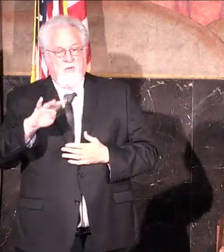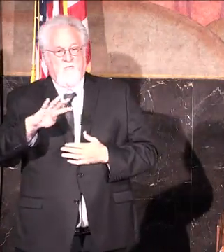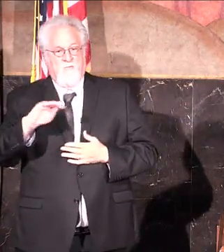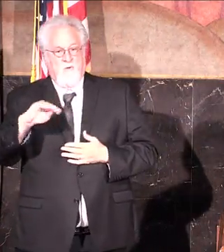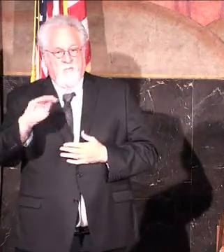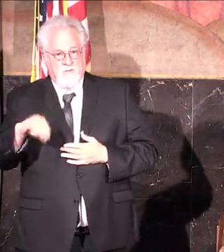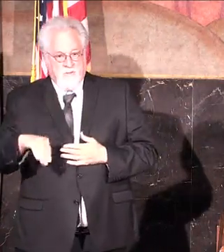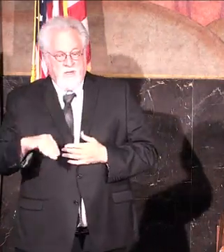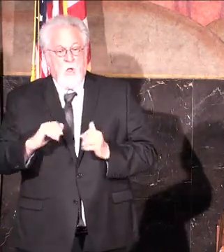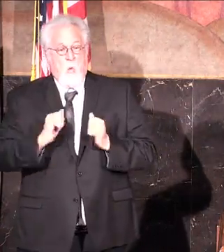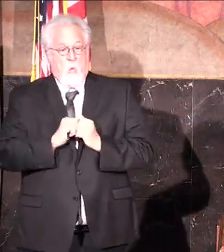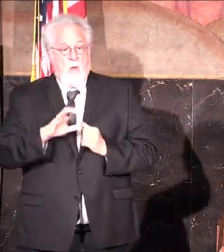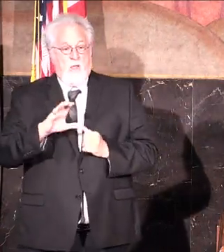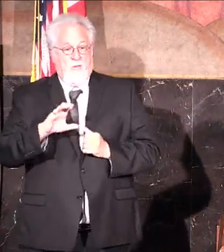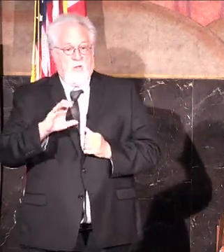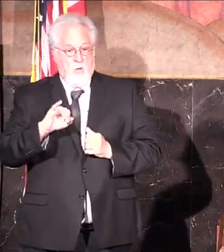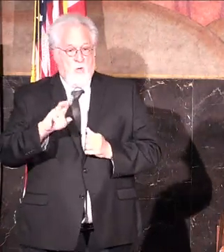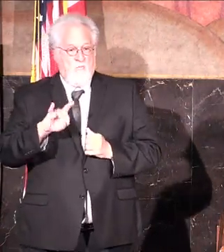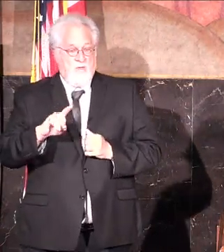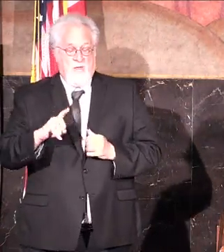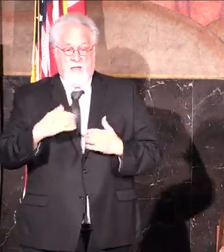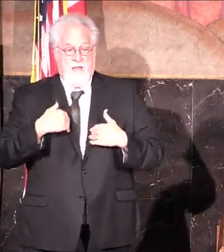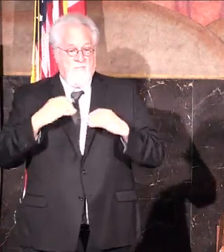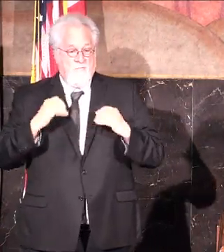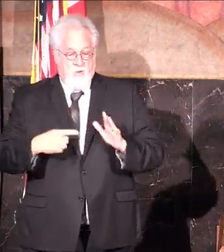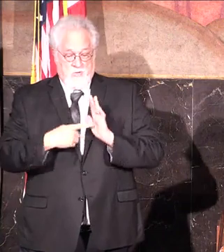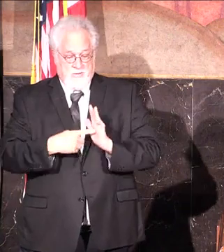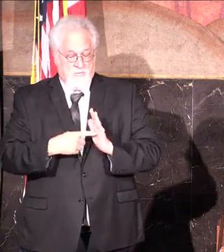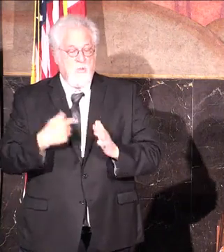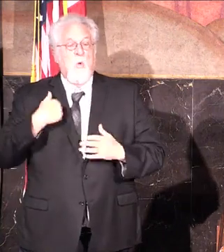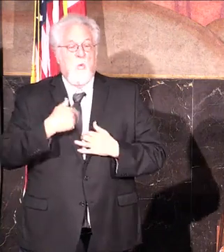with COVID who are going to be asymptomatic, because we know